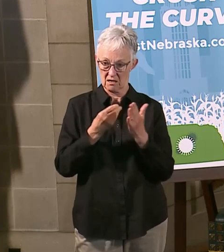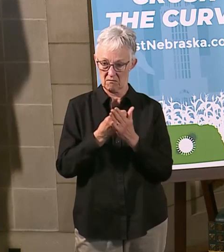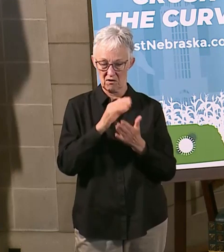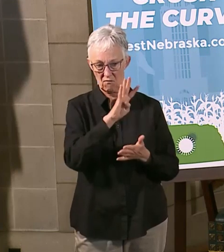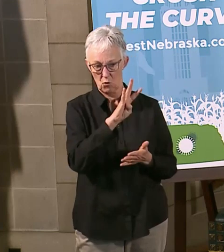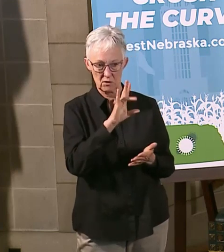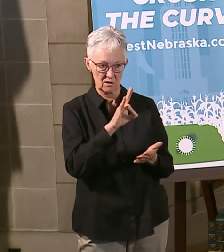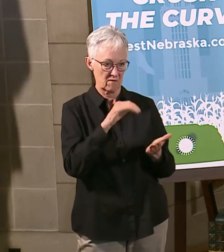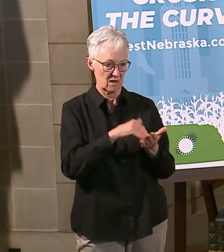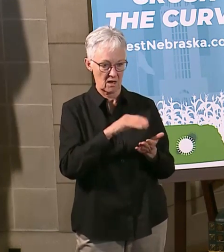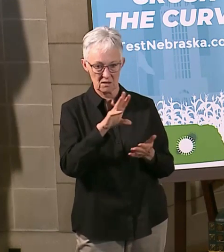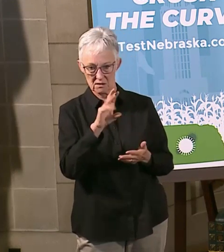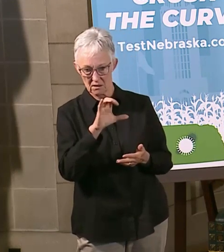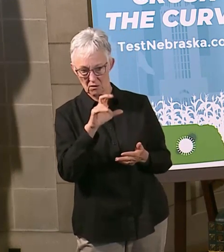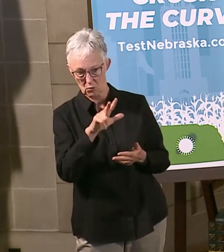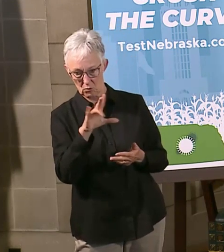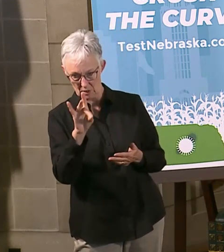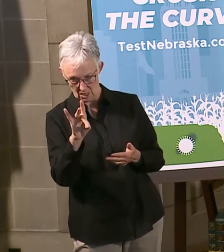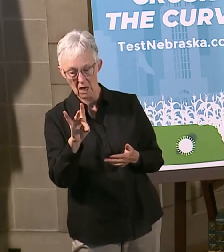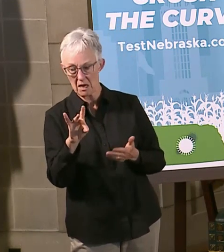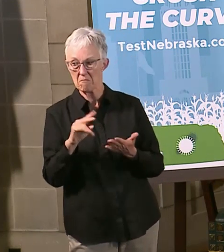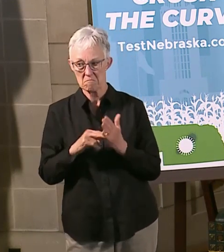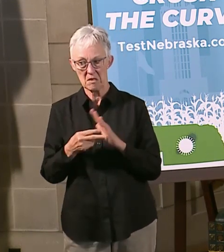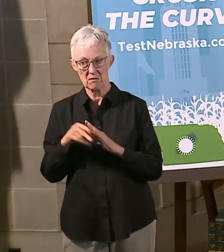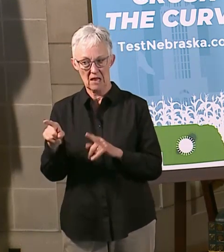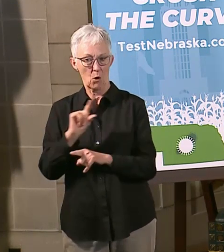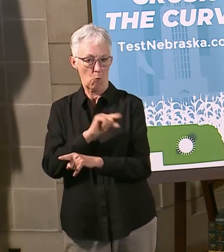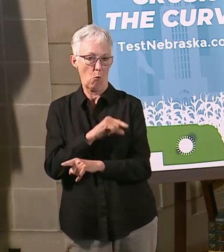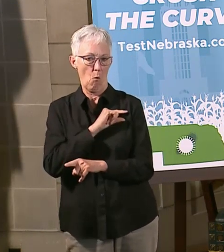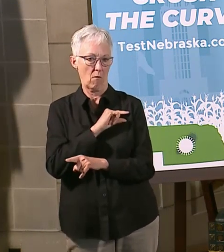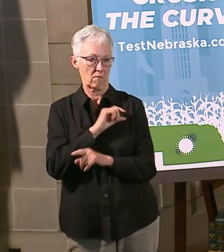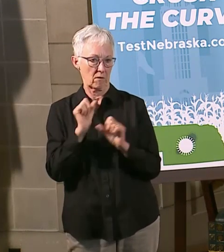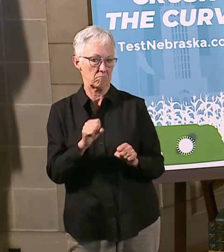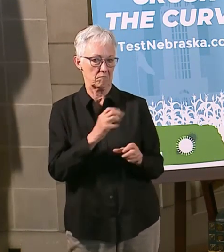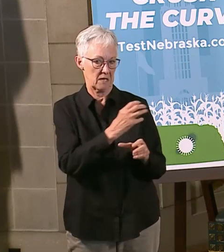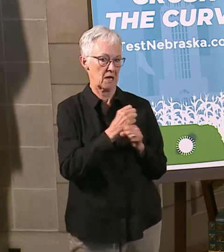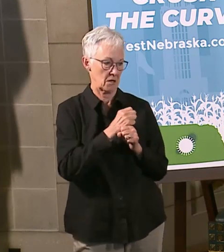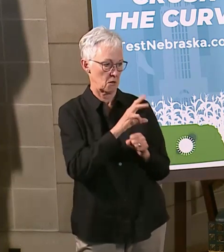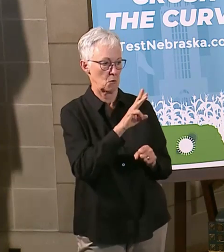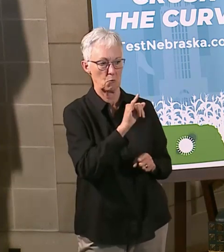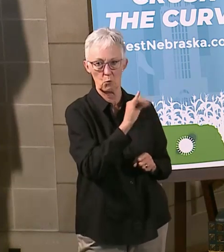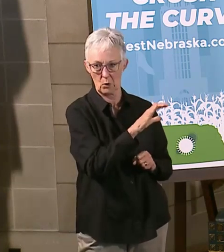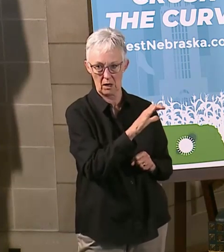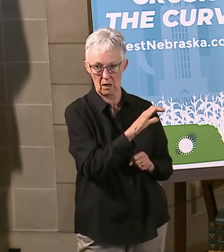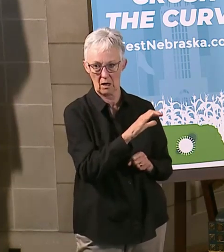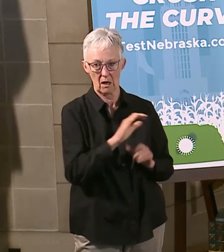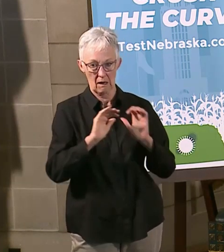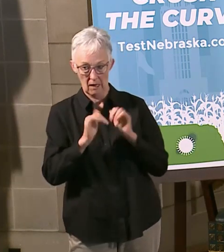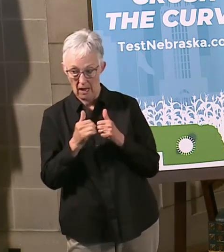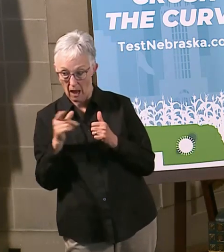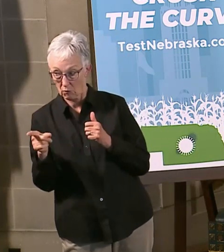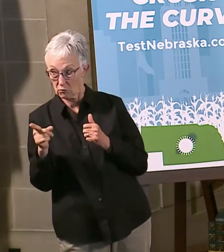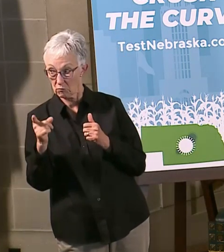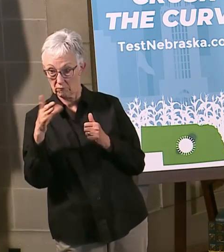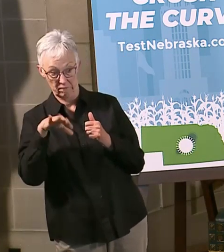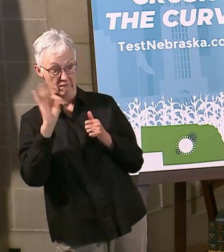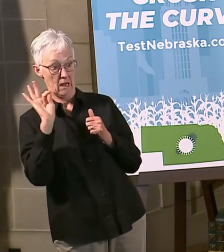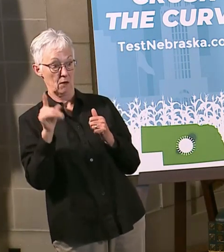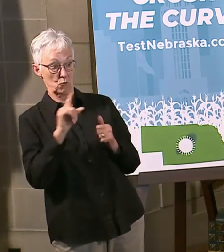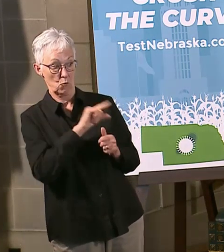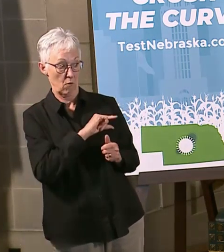$47,638 would be income eligible for WIC. And the best way to know if you qualify is by visiting the website